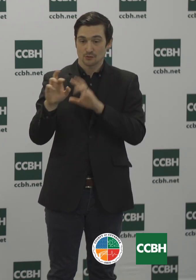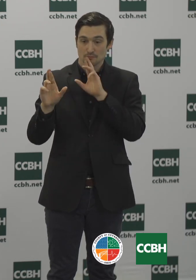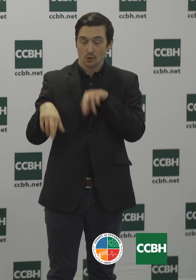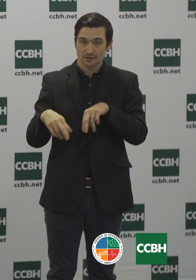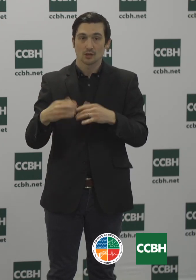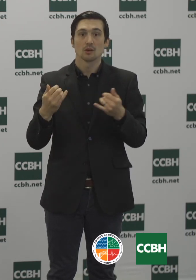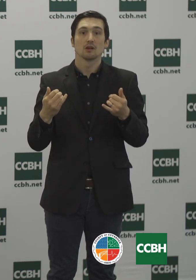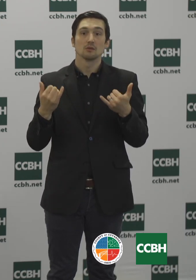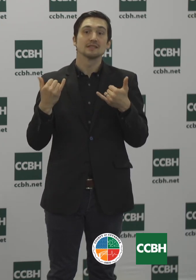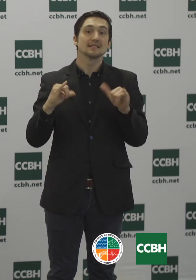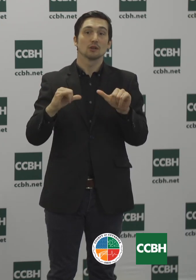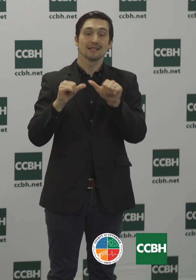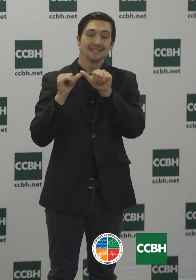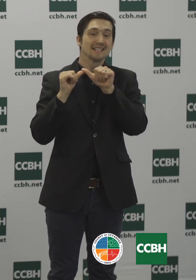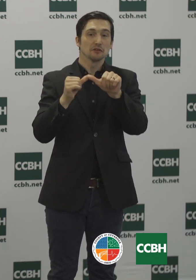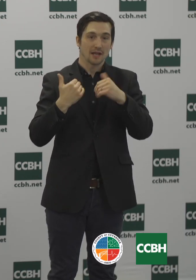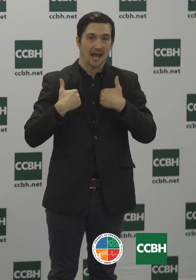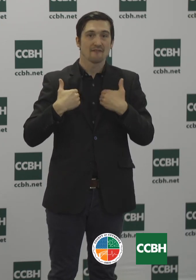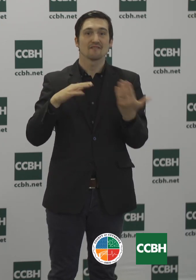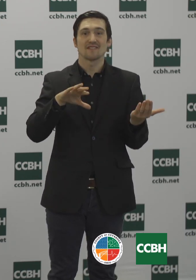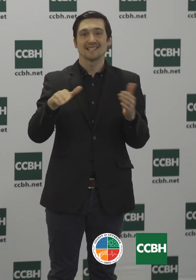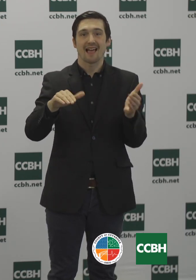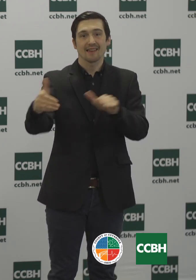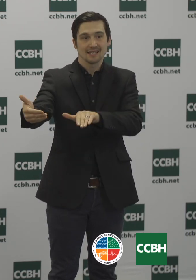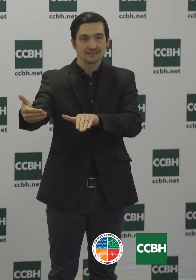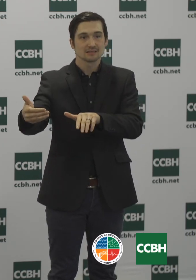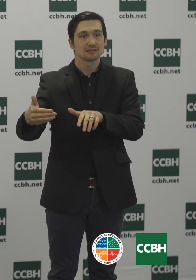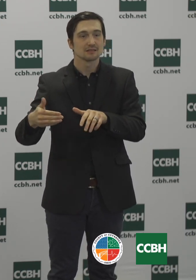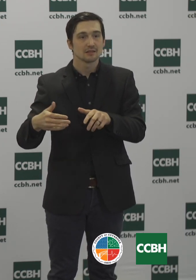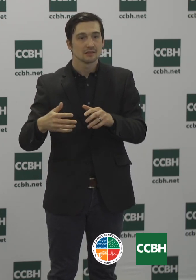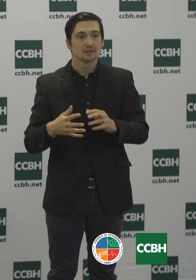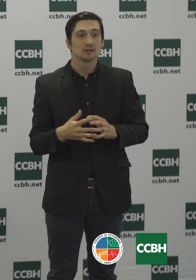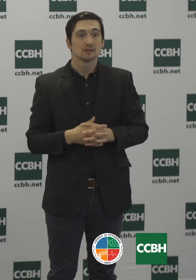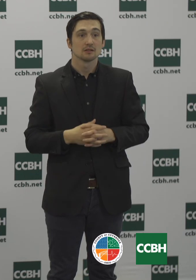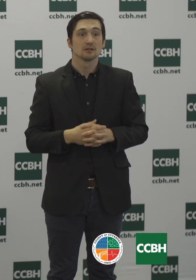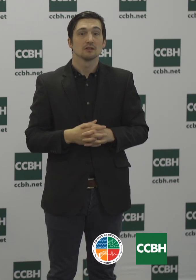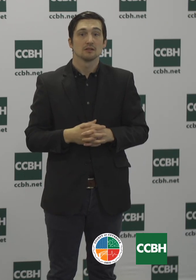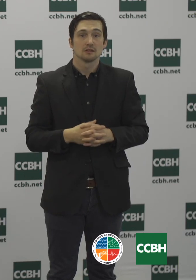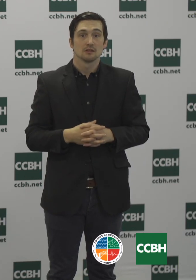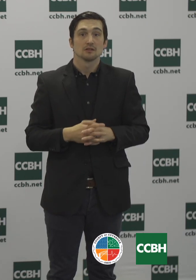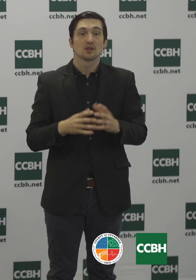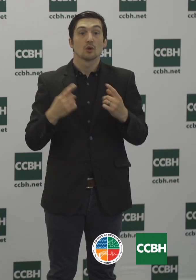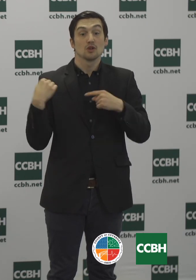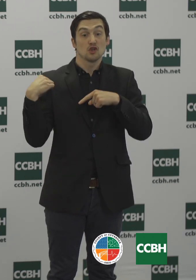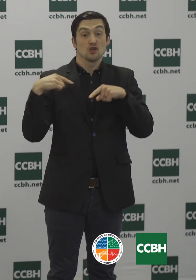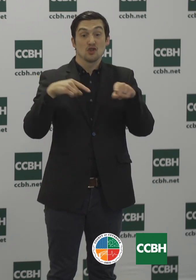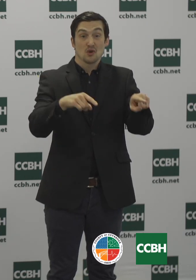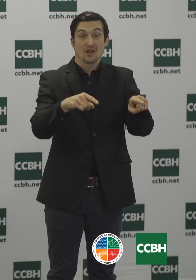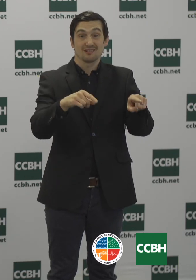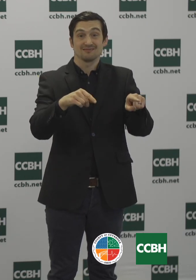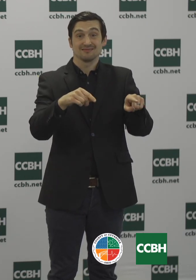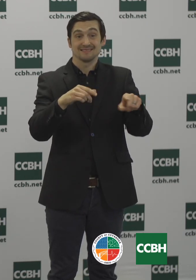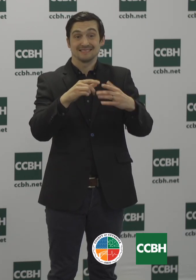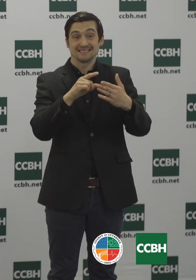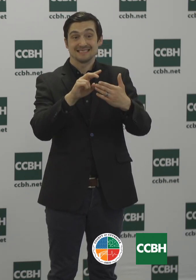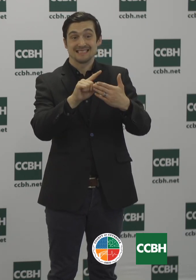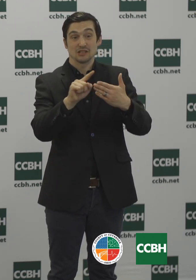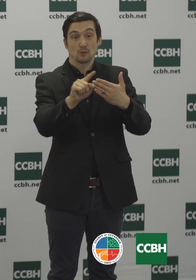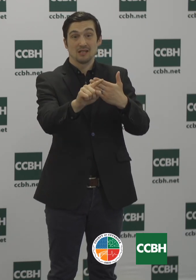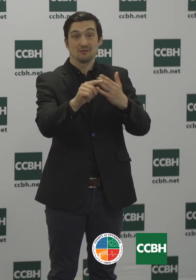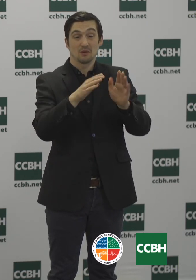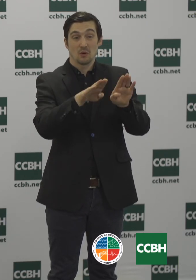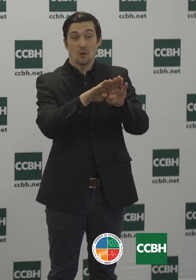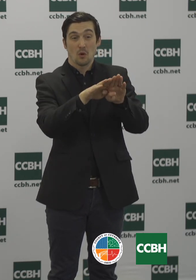sadly, we continue to have fatalities. So even as we open, we need to double down on our social